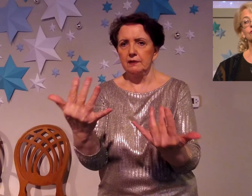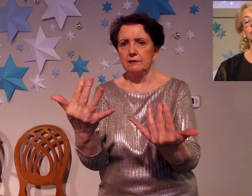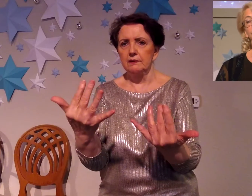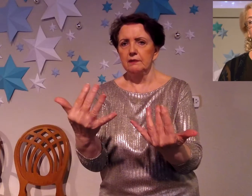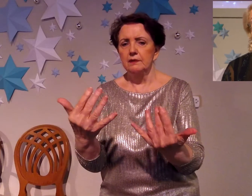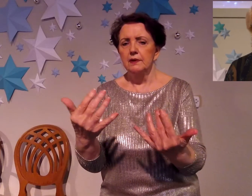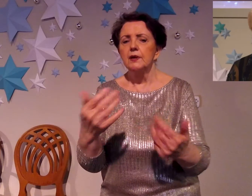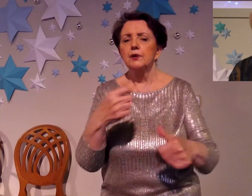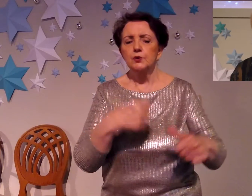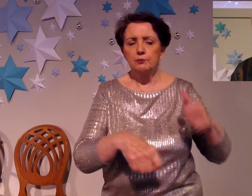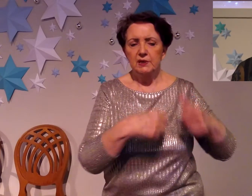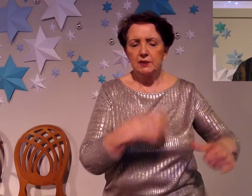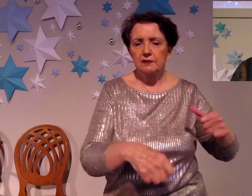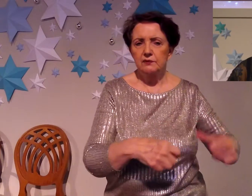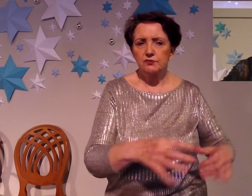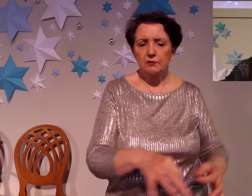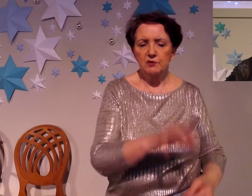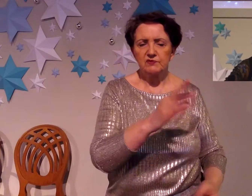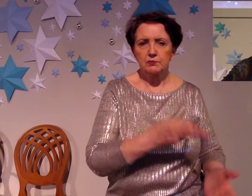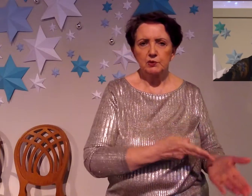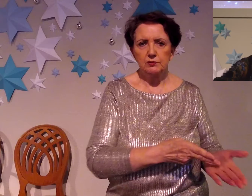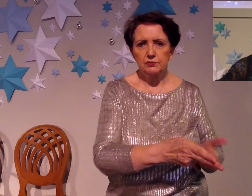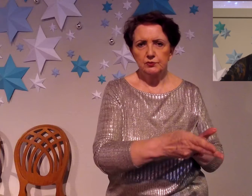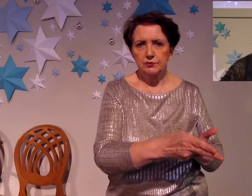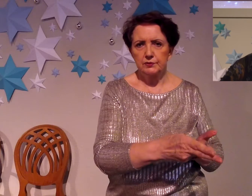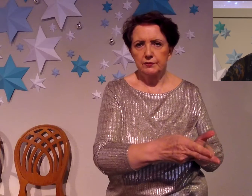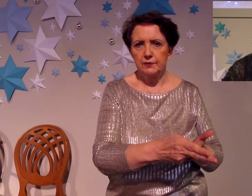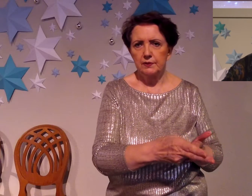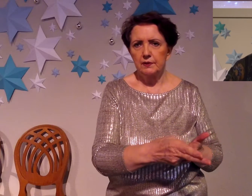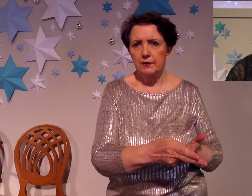beating the drum of spiritual truth, and we are beating